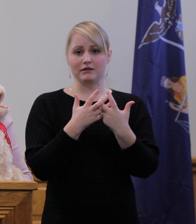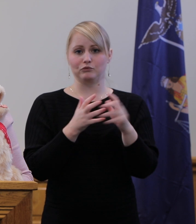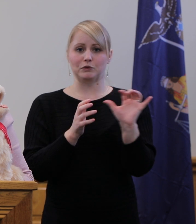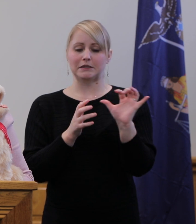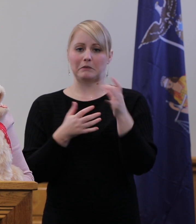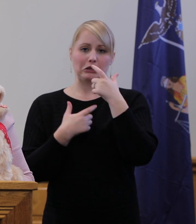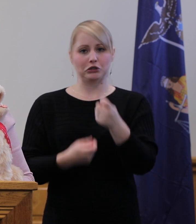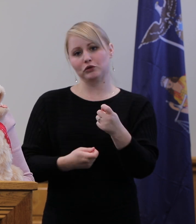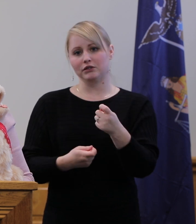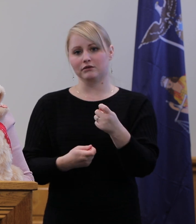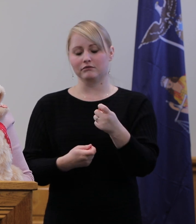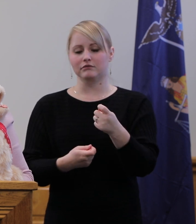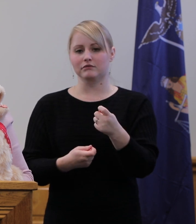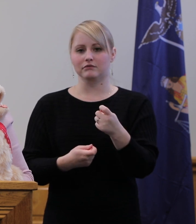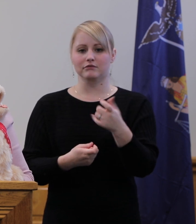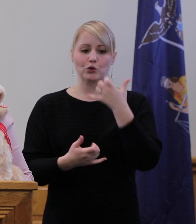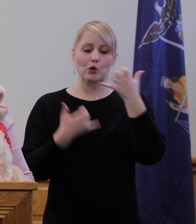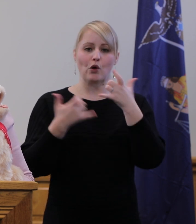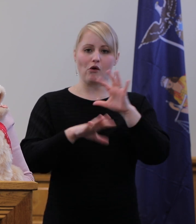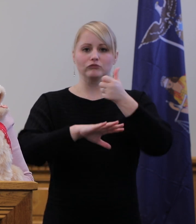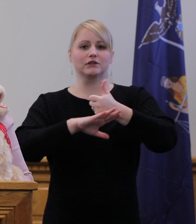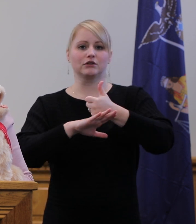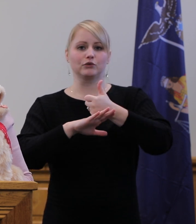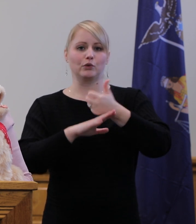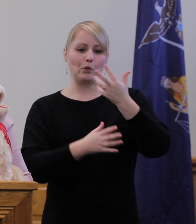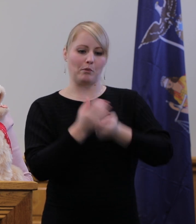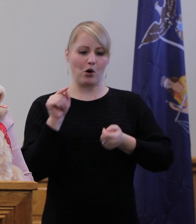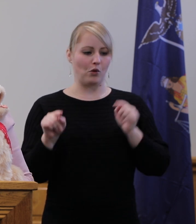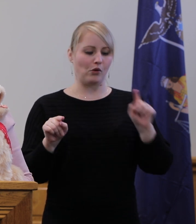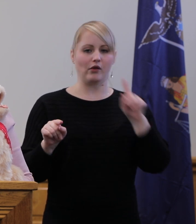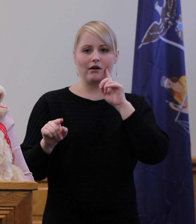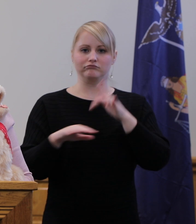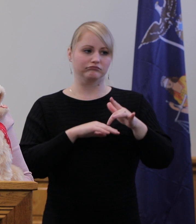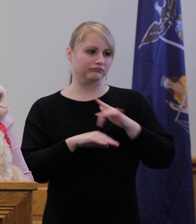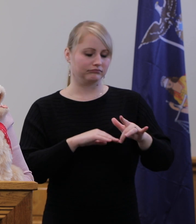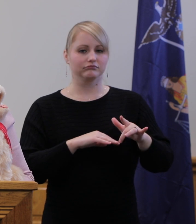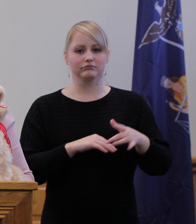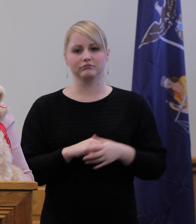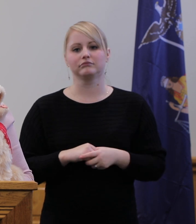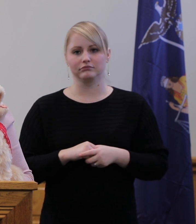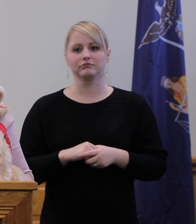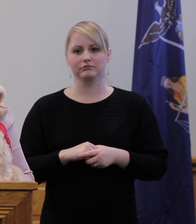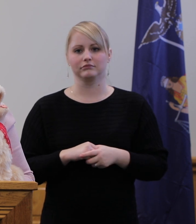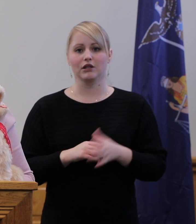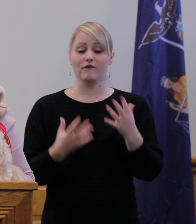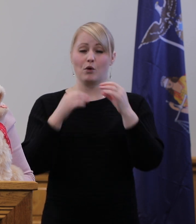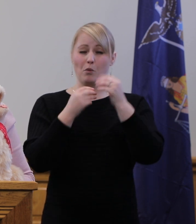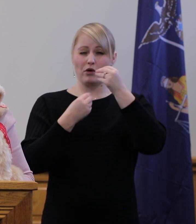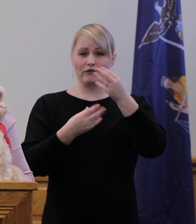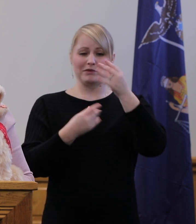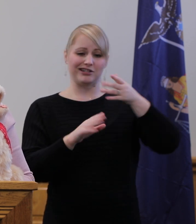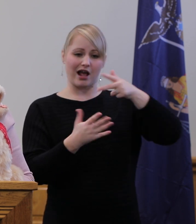interests. Calls are scheduled when convenient for both the participant and the volunteer. For more information on